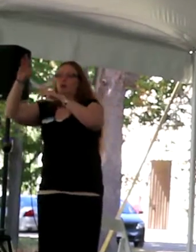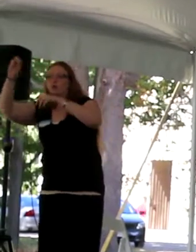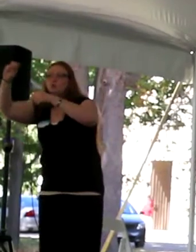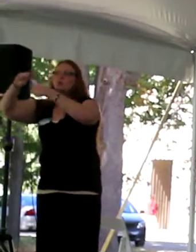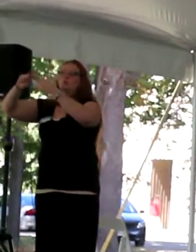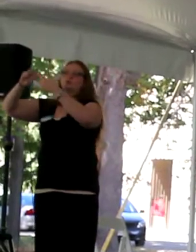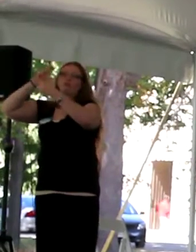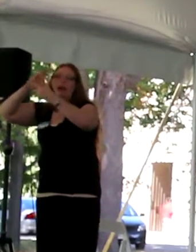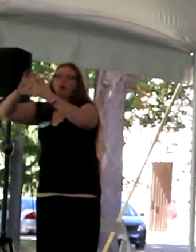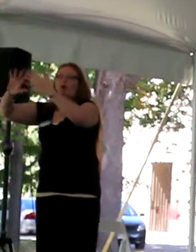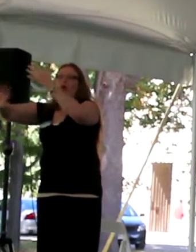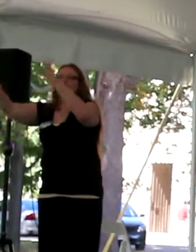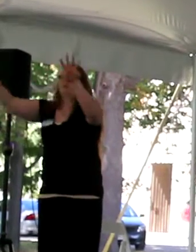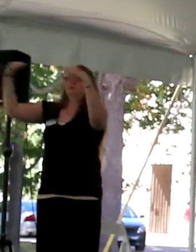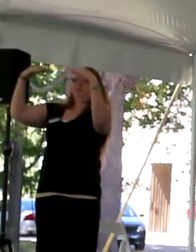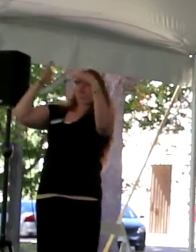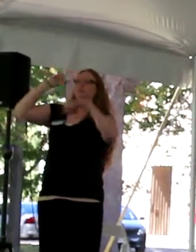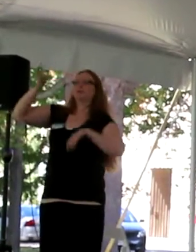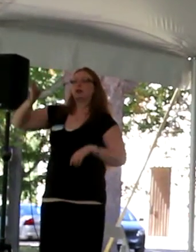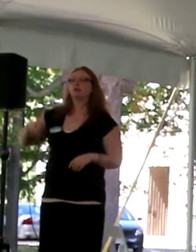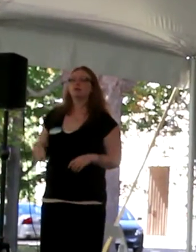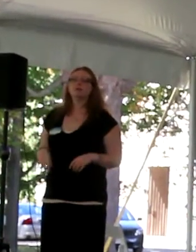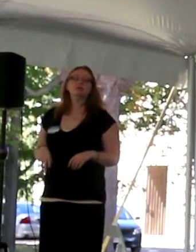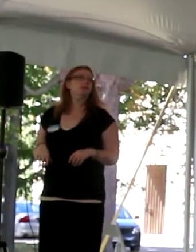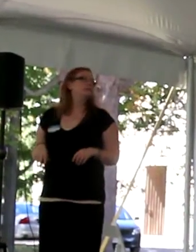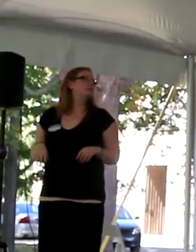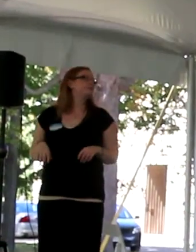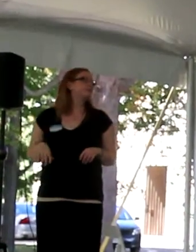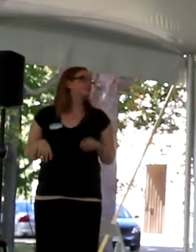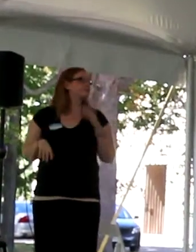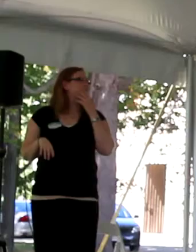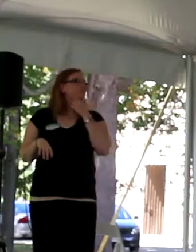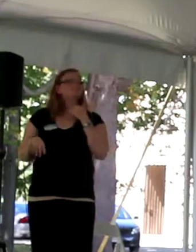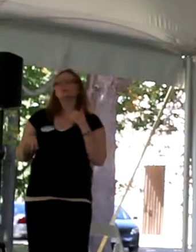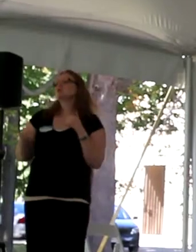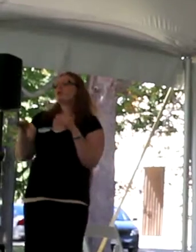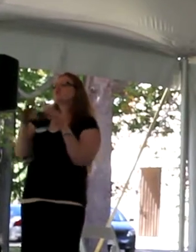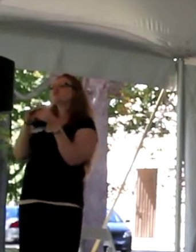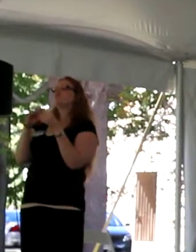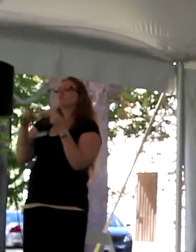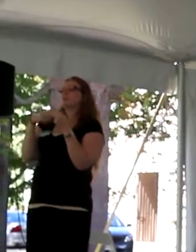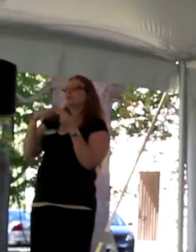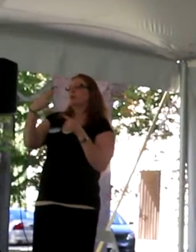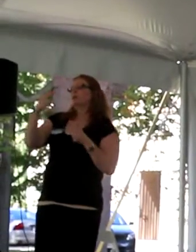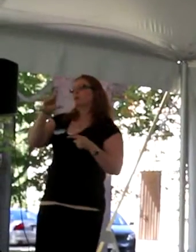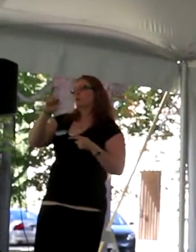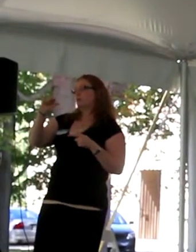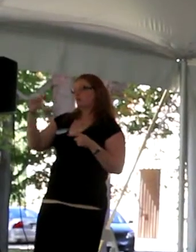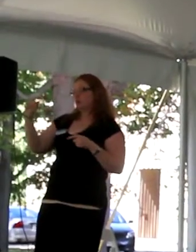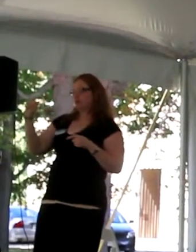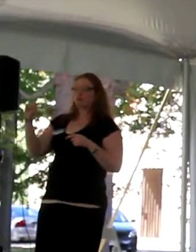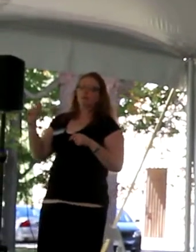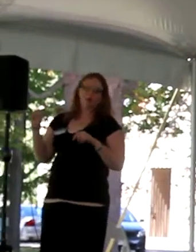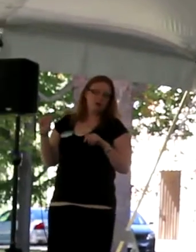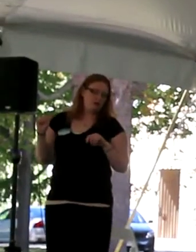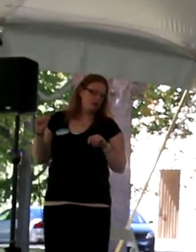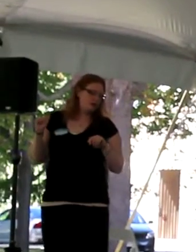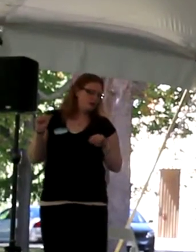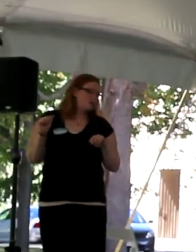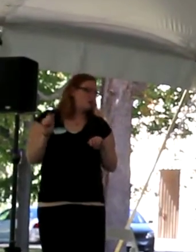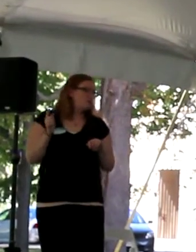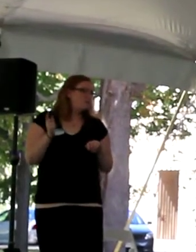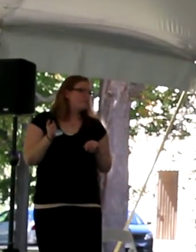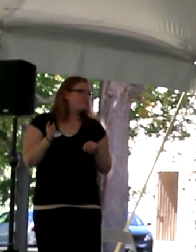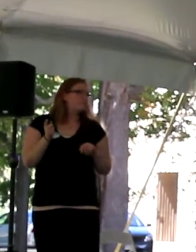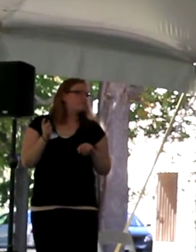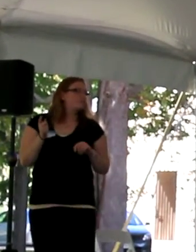trying to do. So let me tell you a little bit about HLAA. You know, one of the things that occurred to